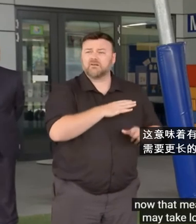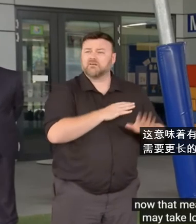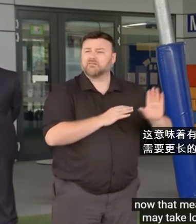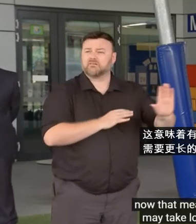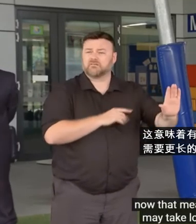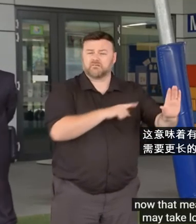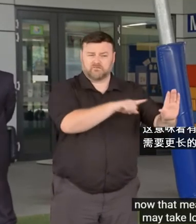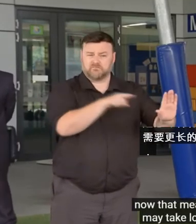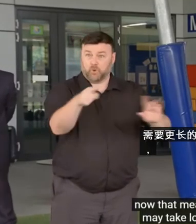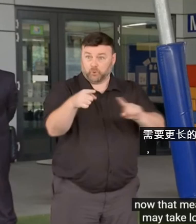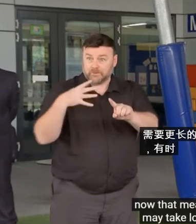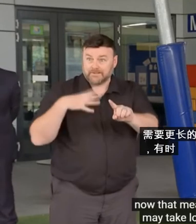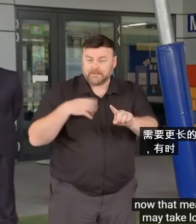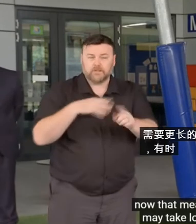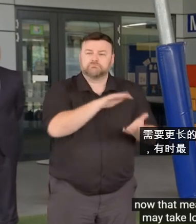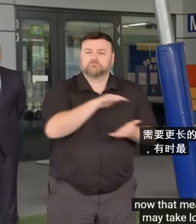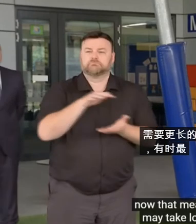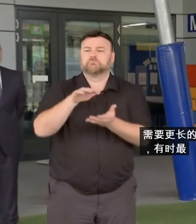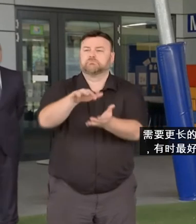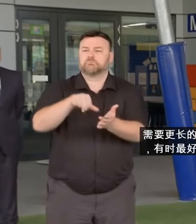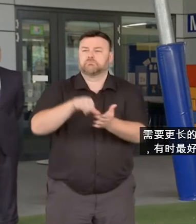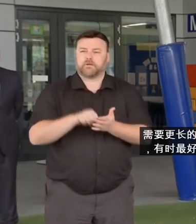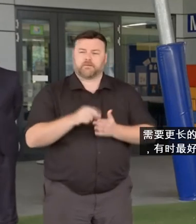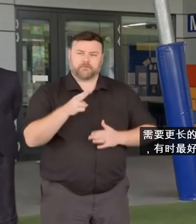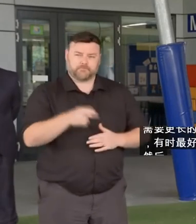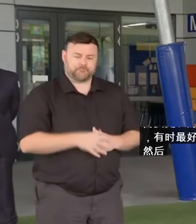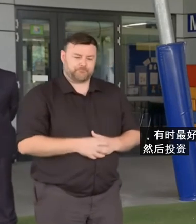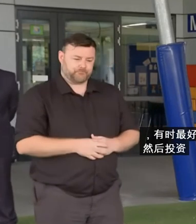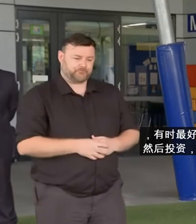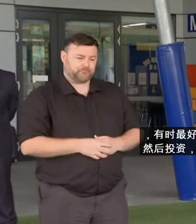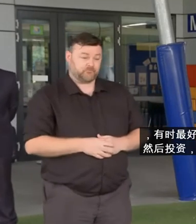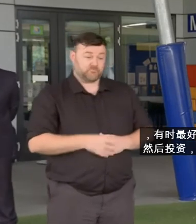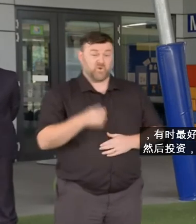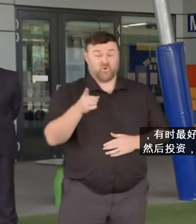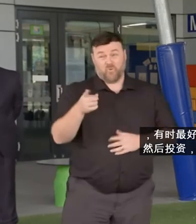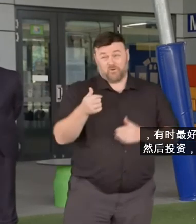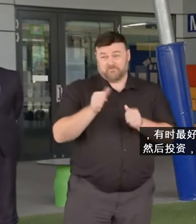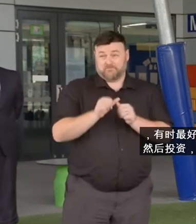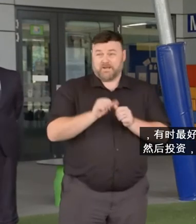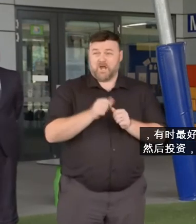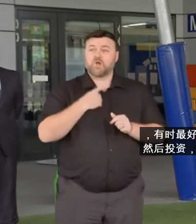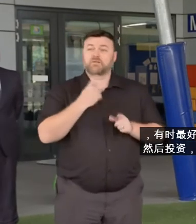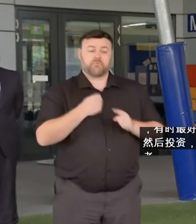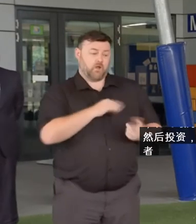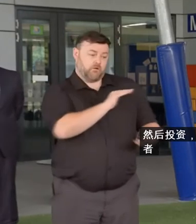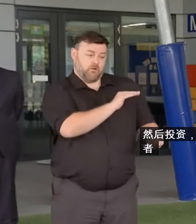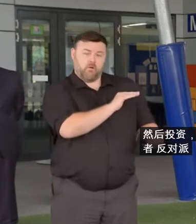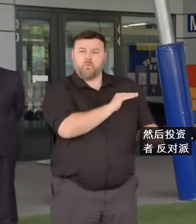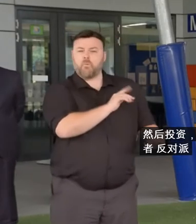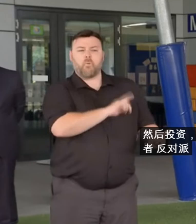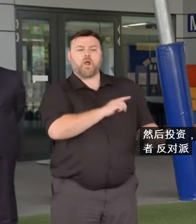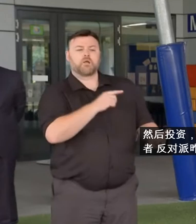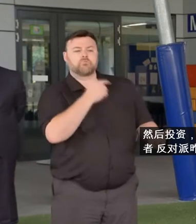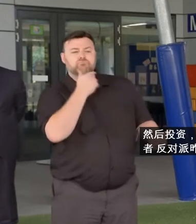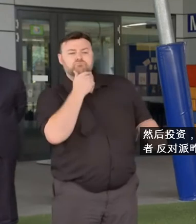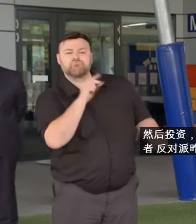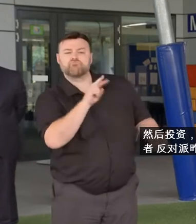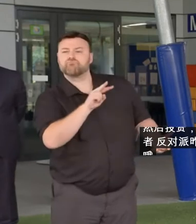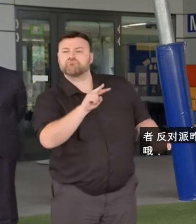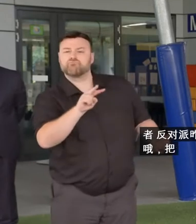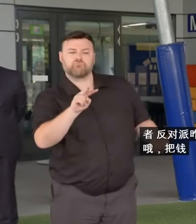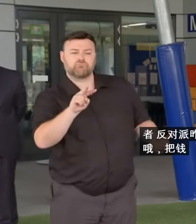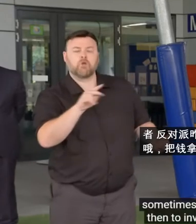that's okay. And sometimes it's best to wait and then to invest. And, I saw the Leader of the Opposition out